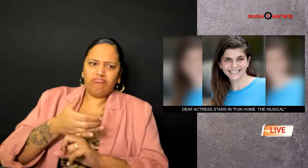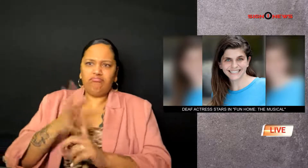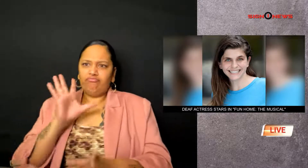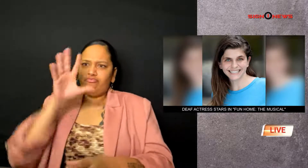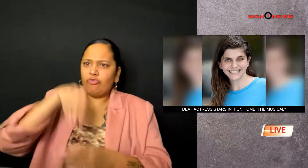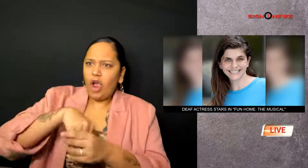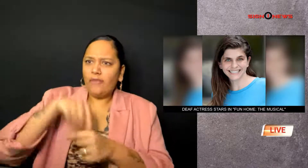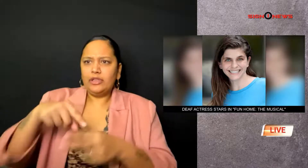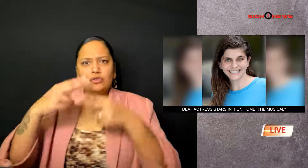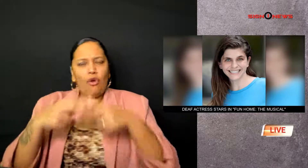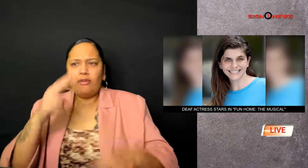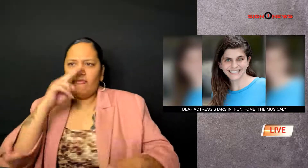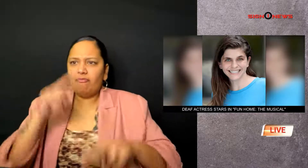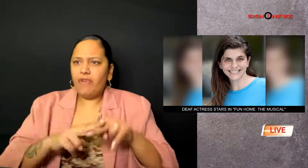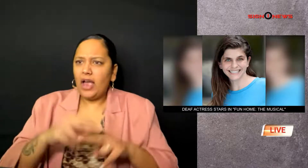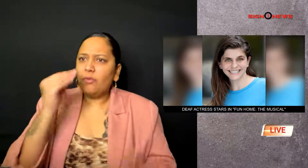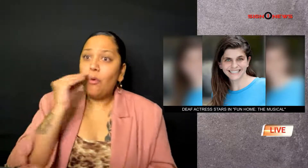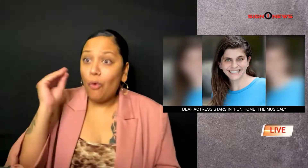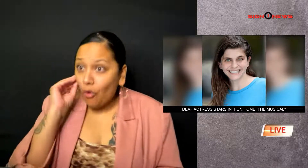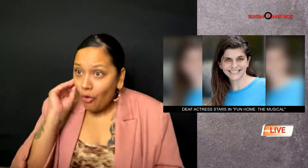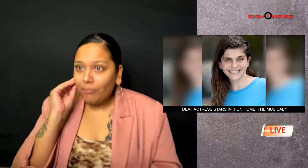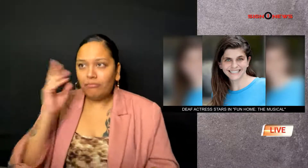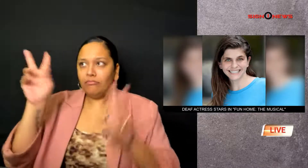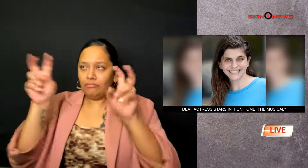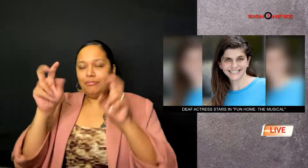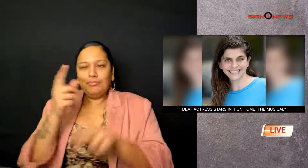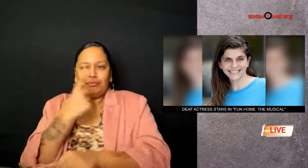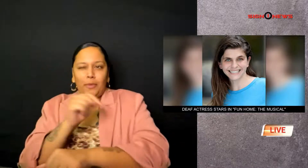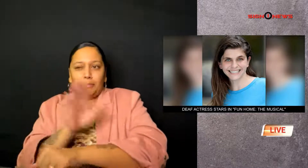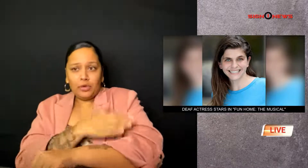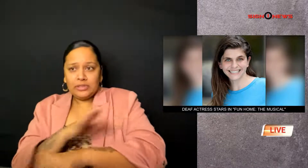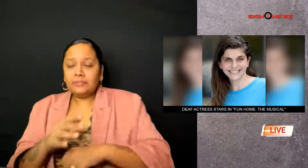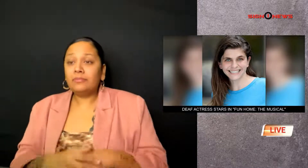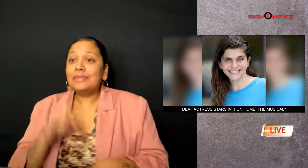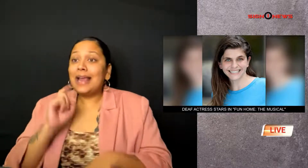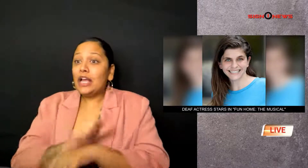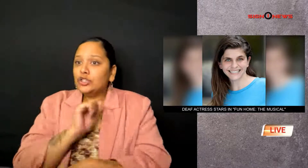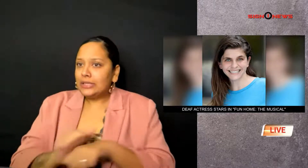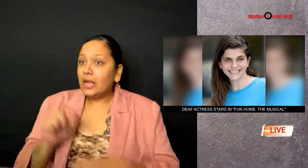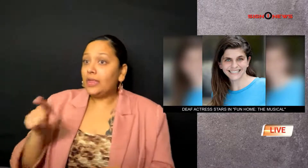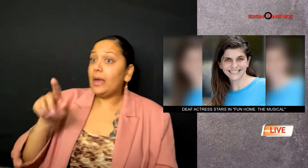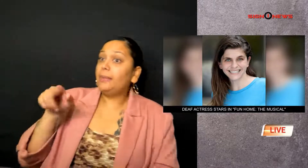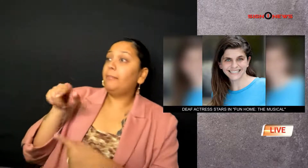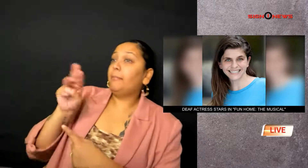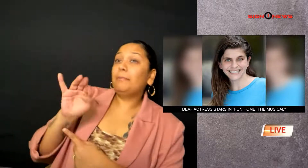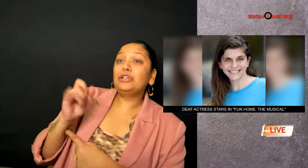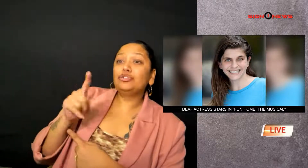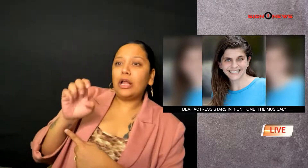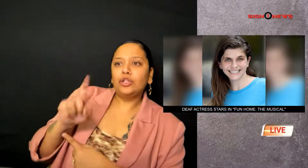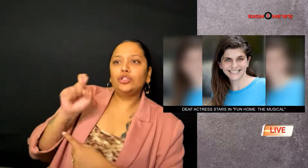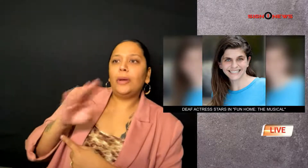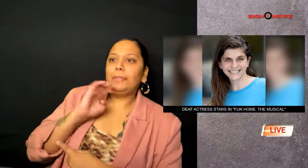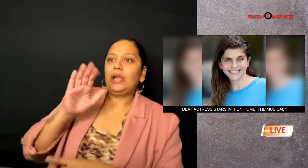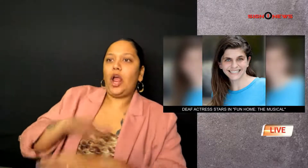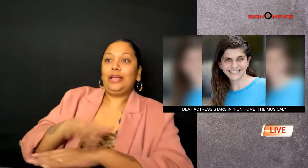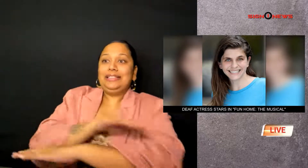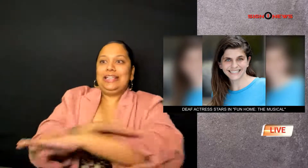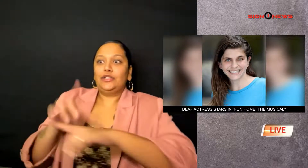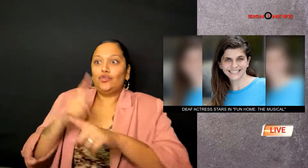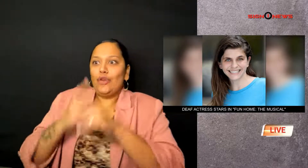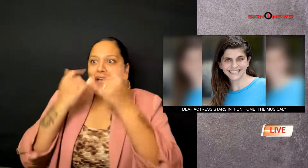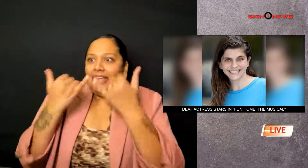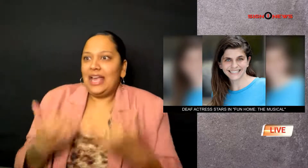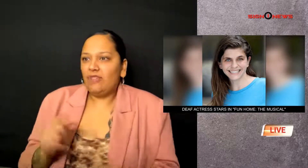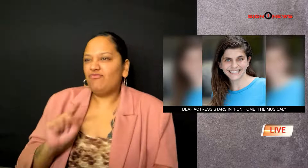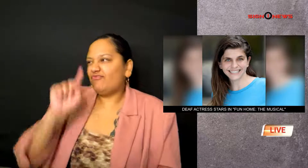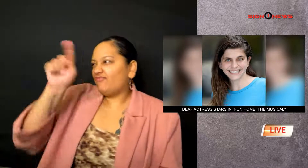about the powerful stage play she's starring in called Fun Home the Musical. Actually, Michelle should